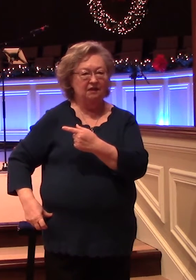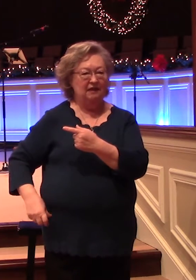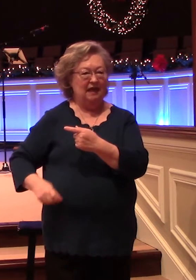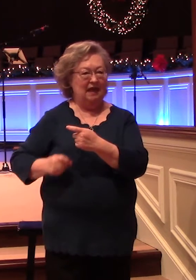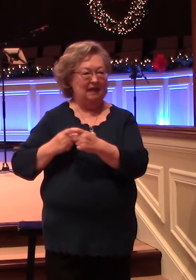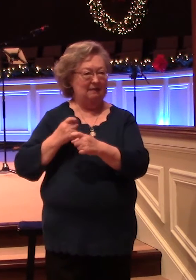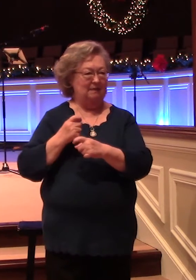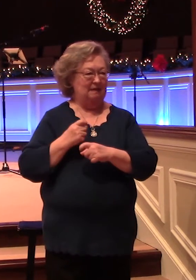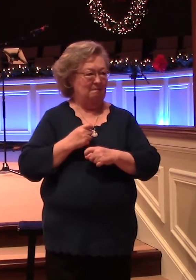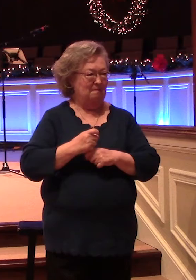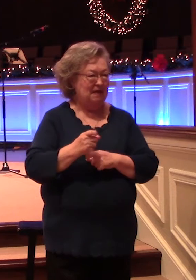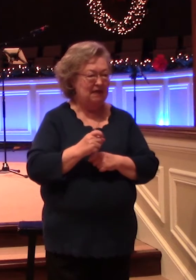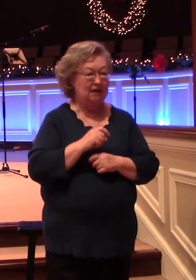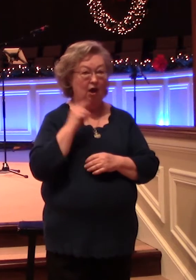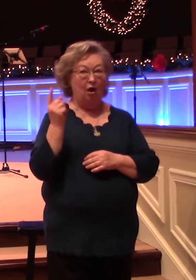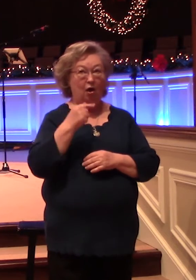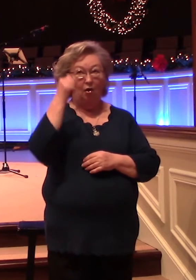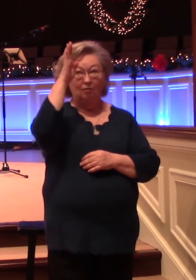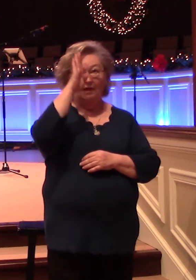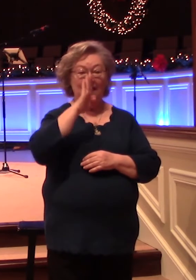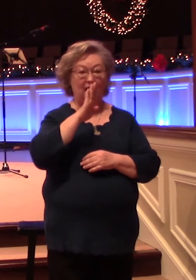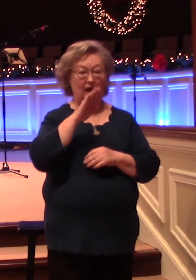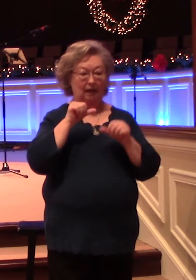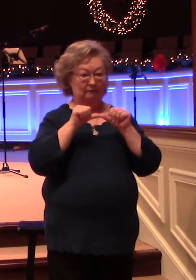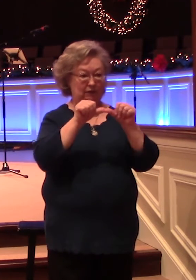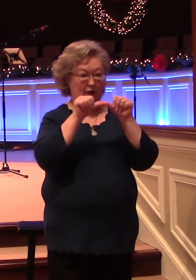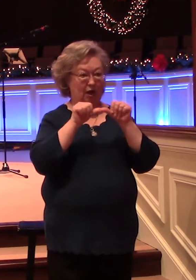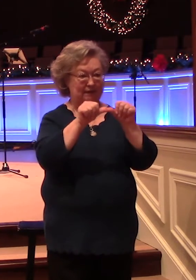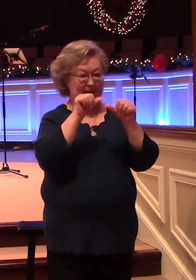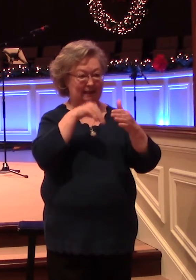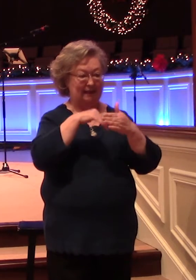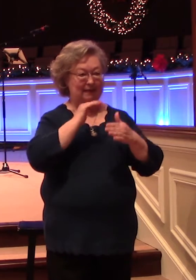a loving God in my life makes me any different.